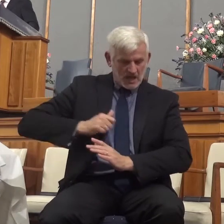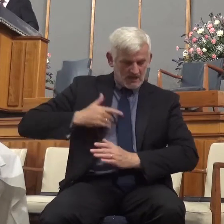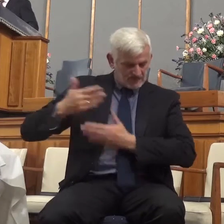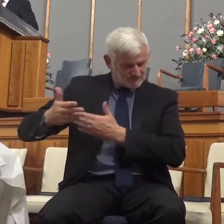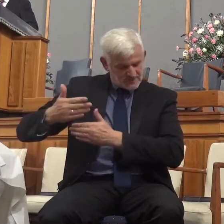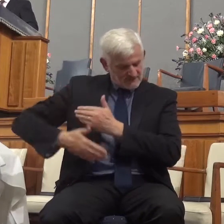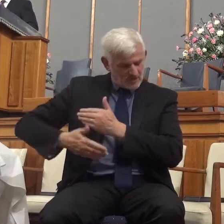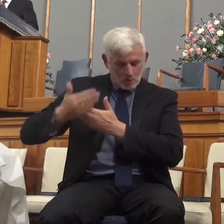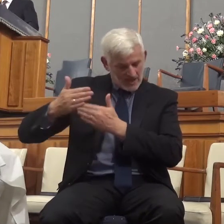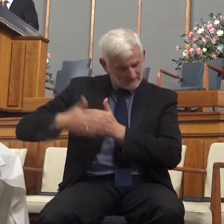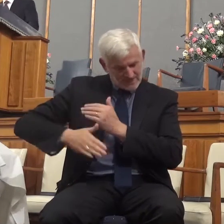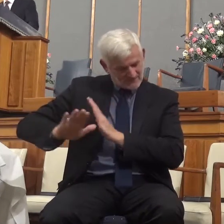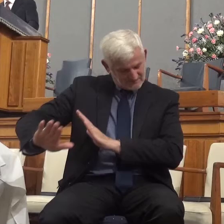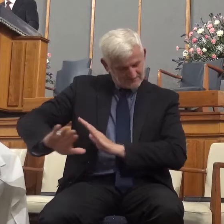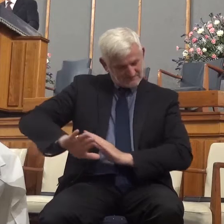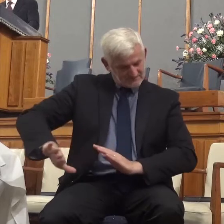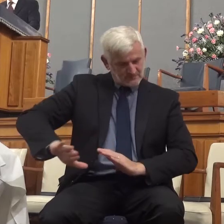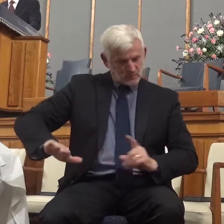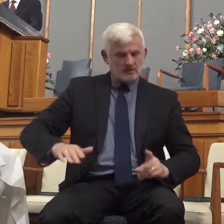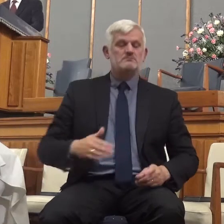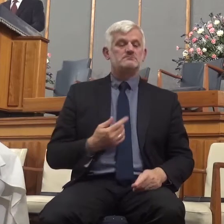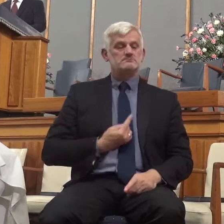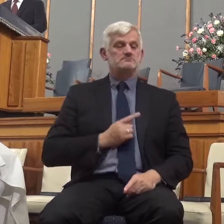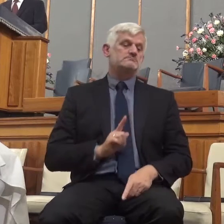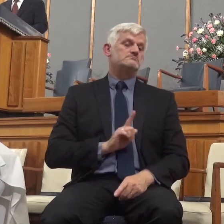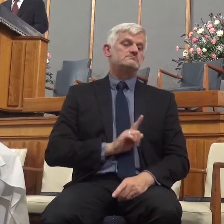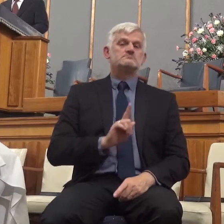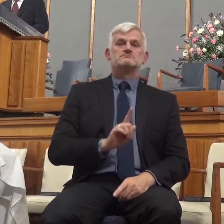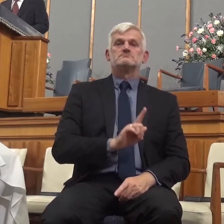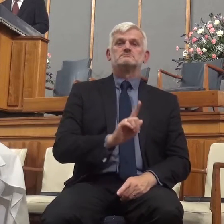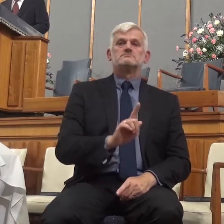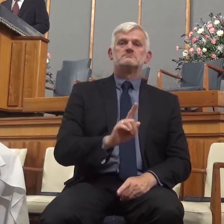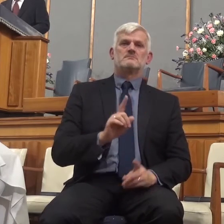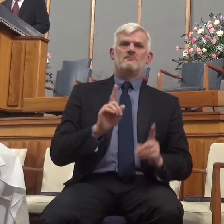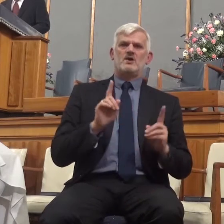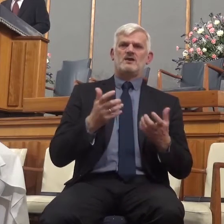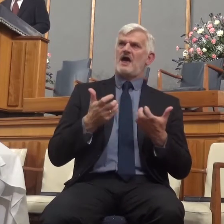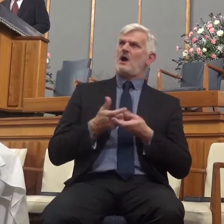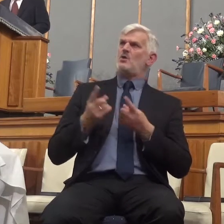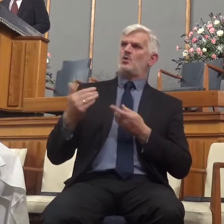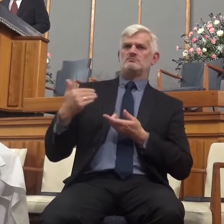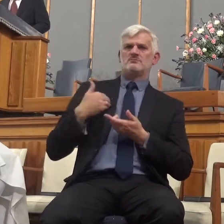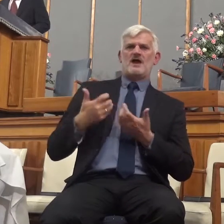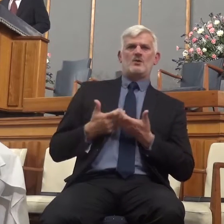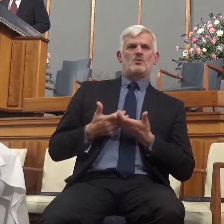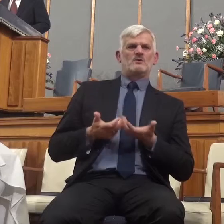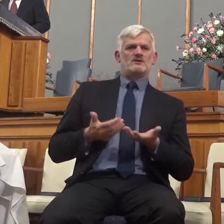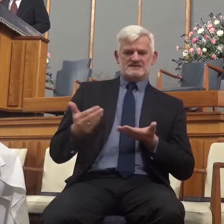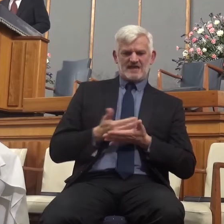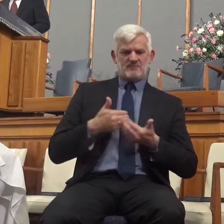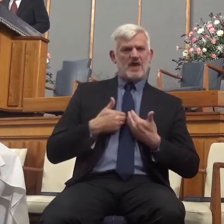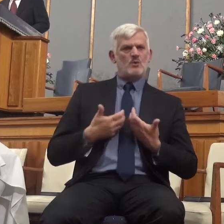or obey him. Yes, how will God change all that? How will he deliver